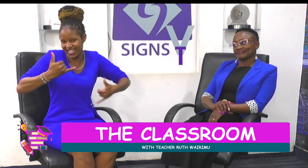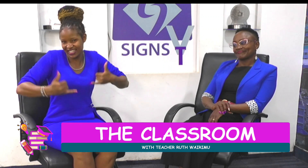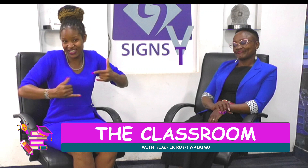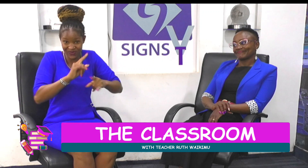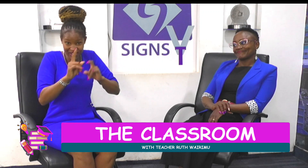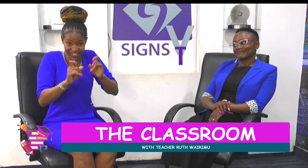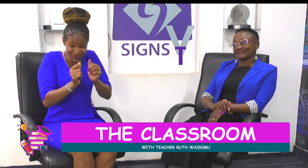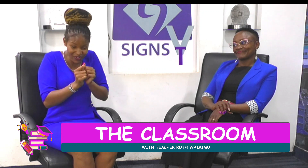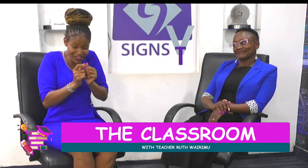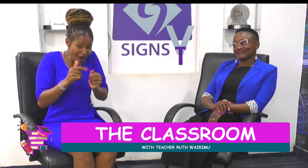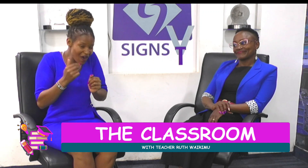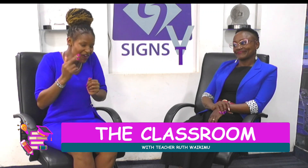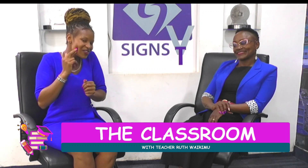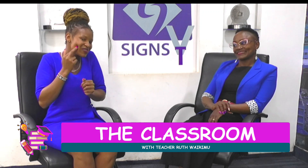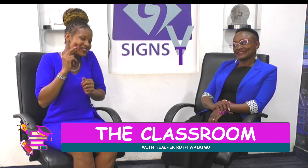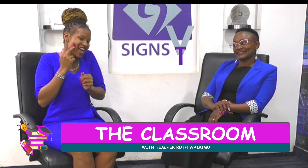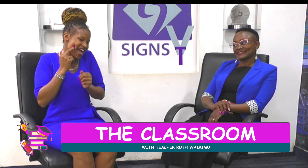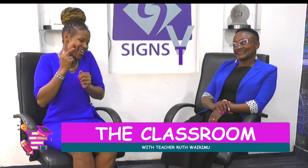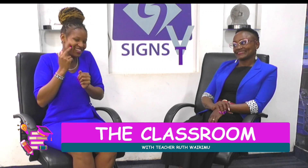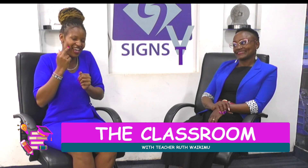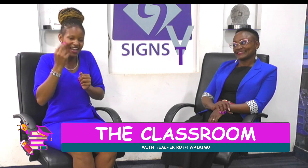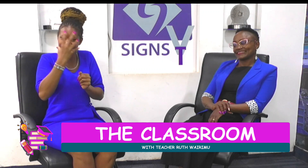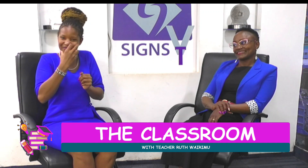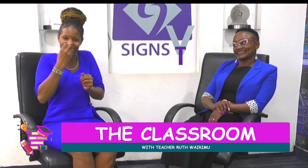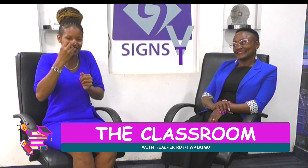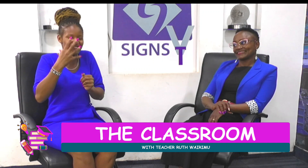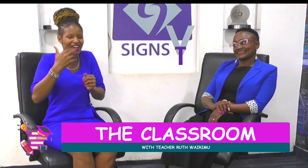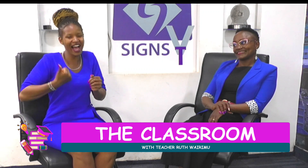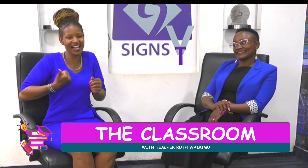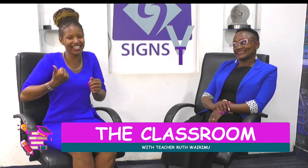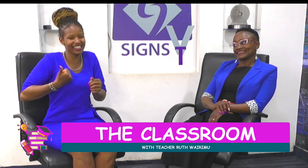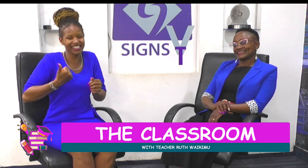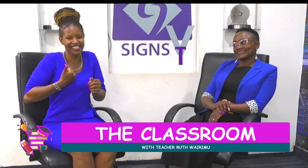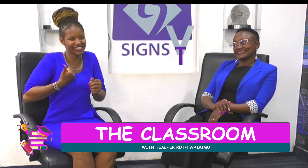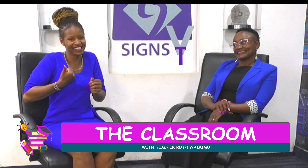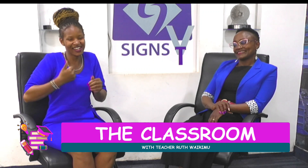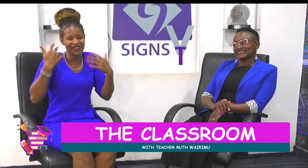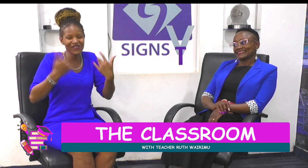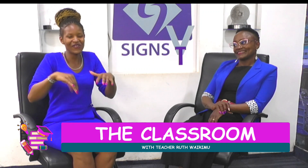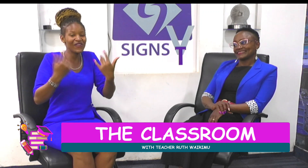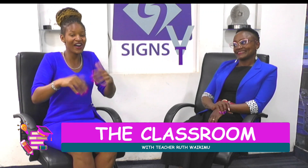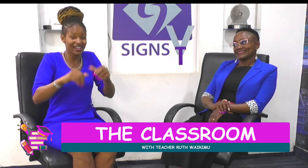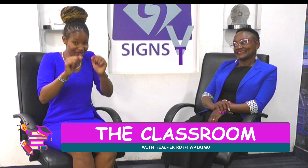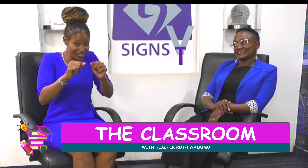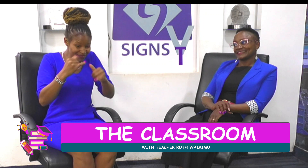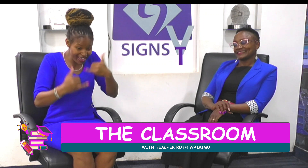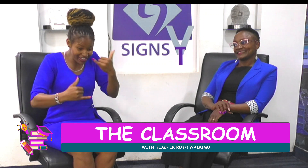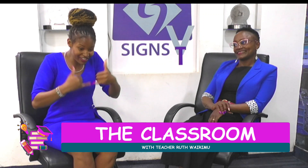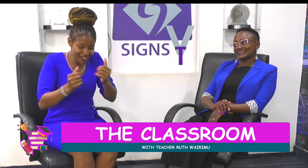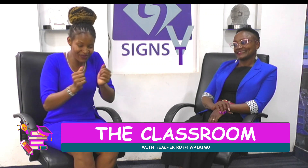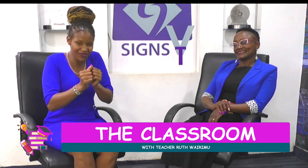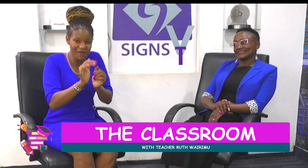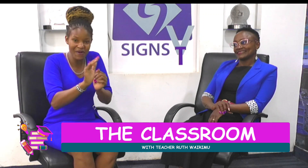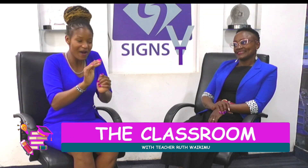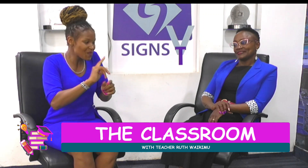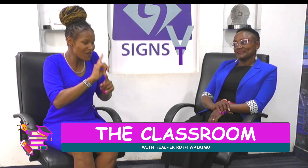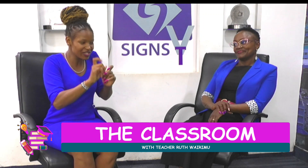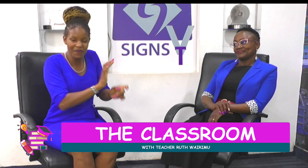And I believe that you are enjoying and will continue to enjoy the conversation we're having with Ruth, the beautiful lady we have here.